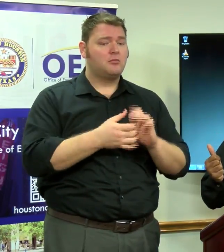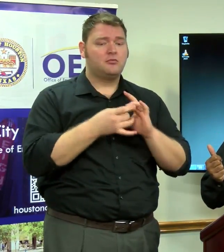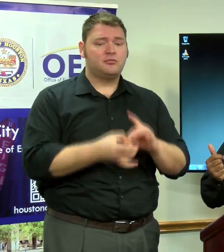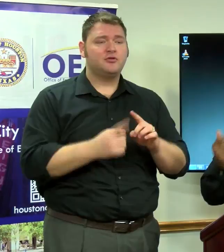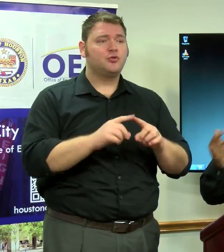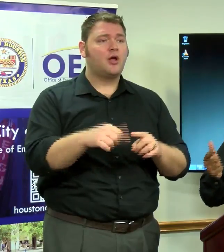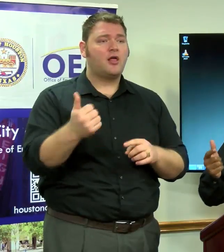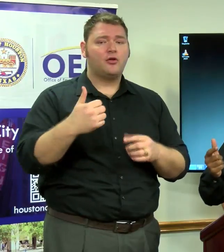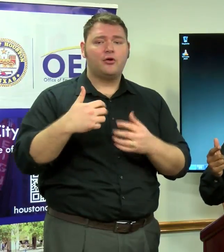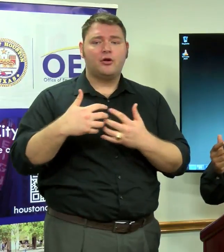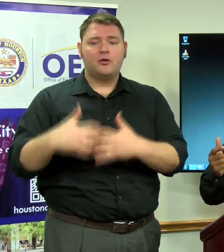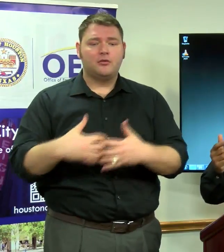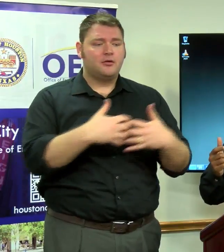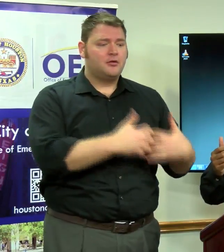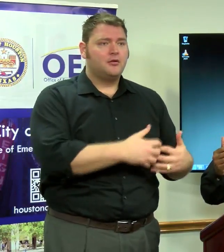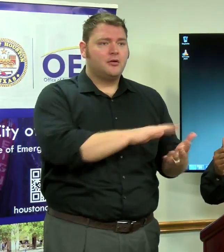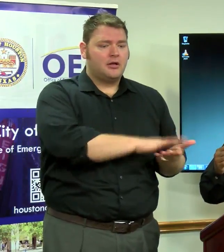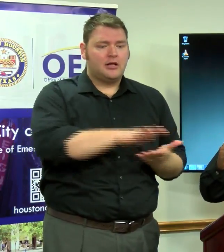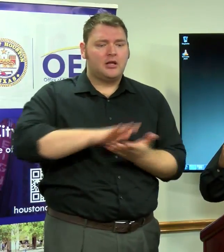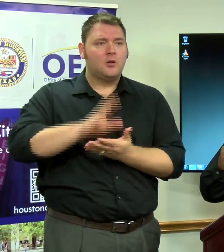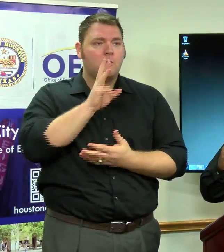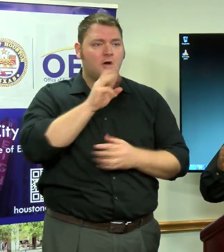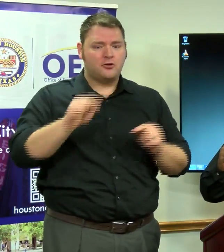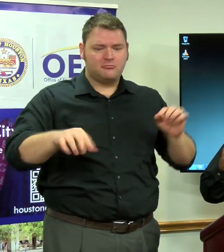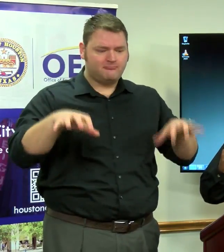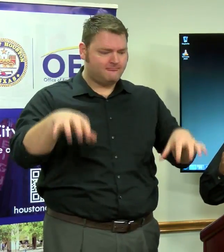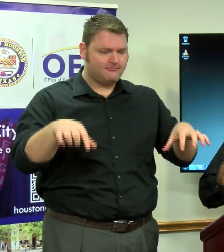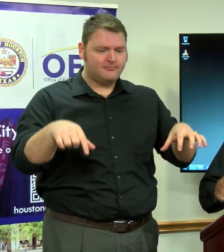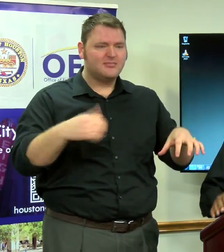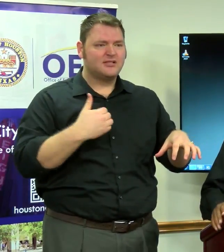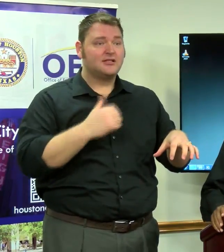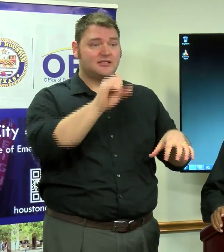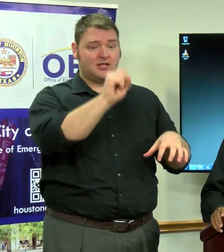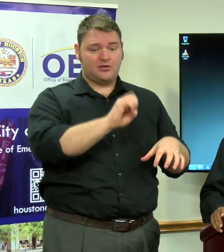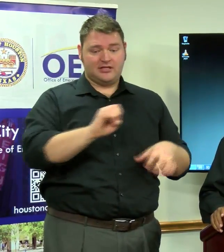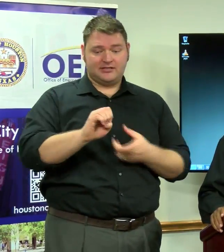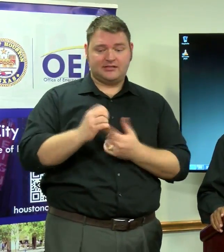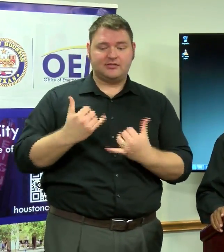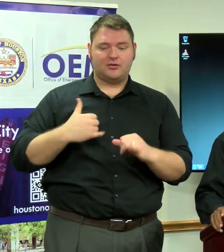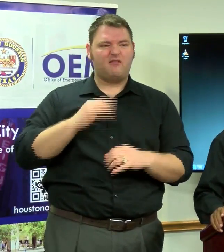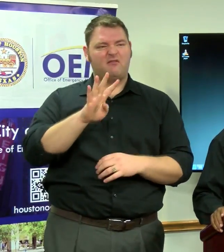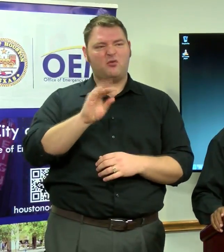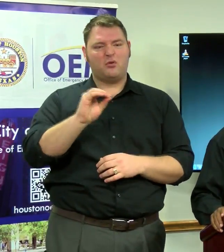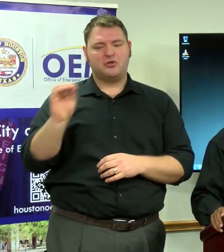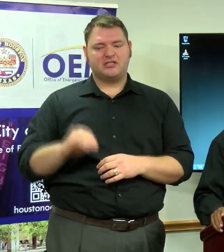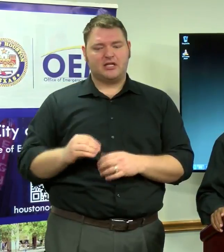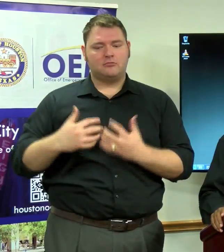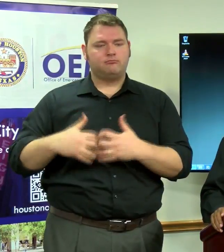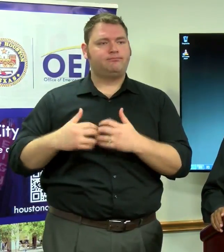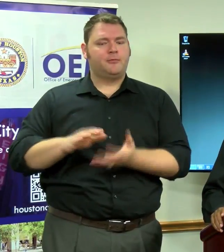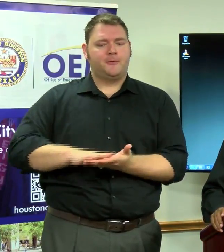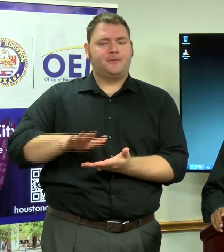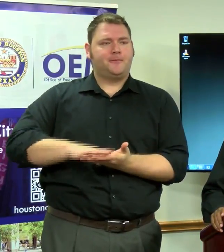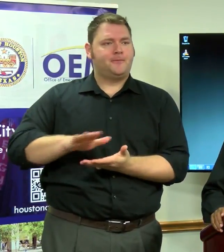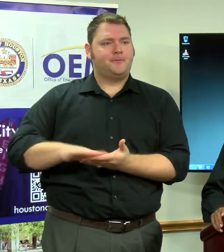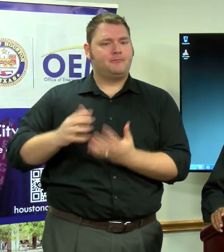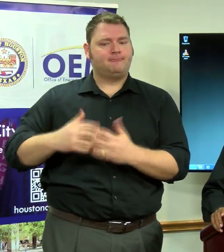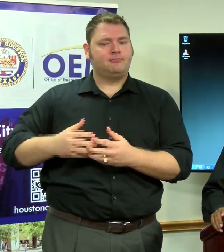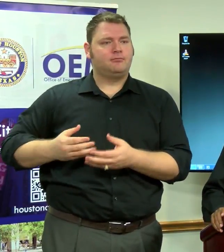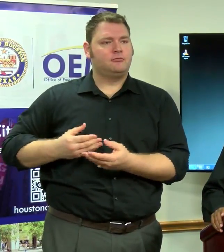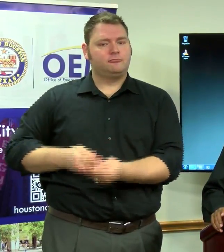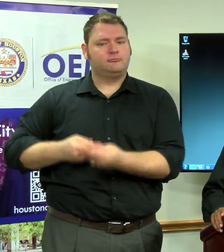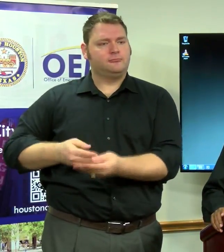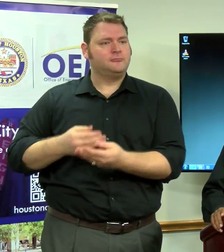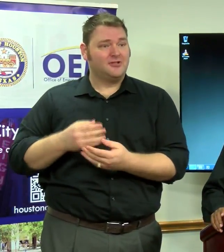other plants. The Southeast plant, I think, is still operating at a 40% production. Yes, sir. But the Northeast plant yesterday was fine, but now as of